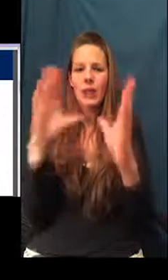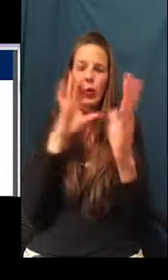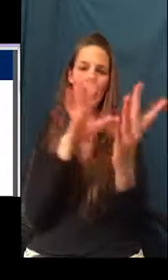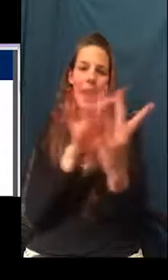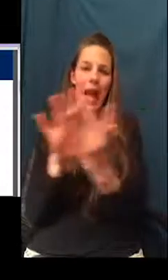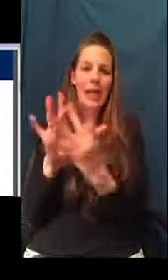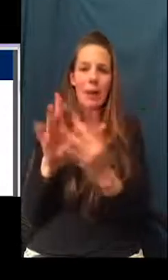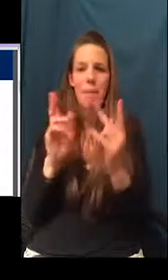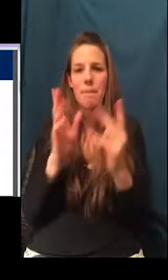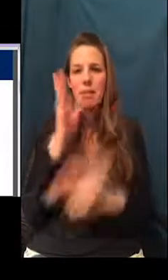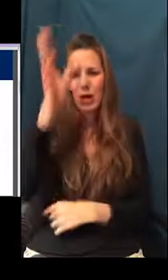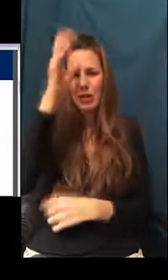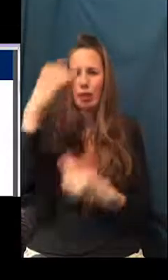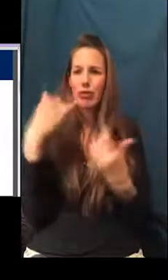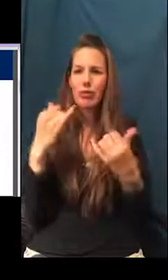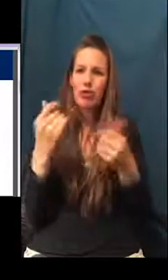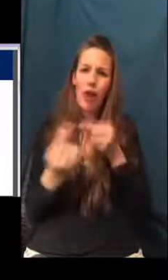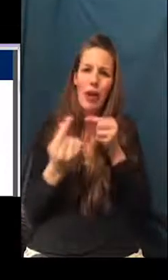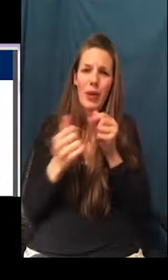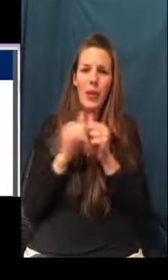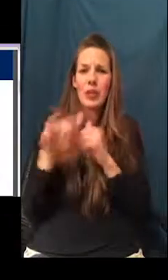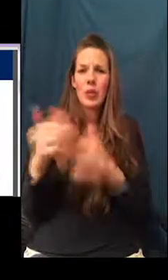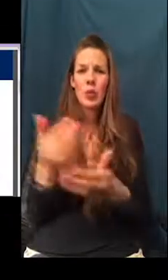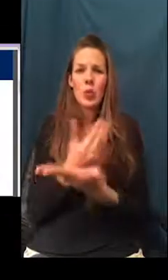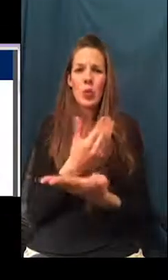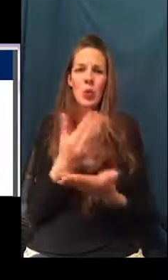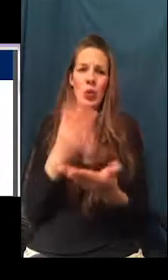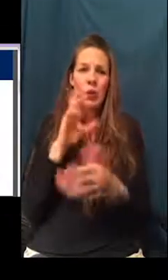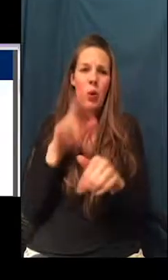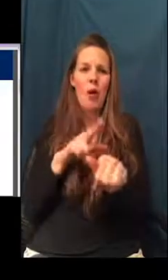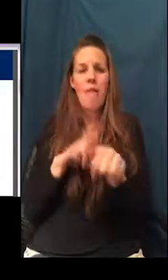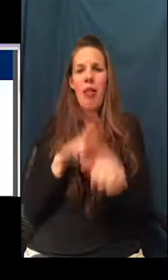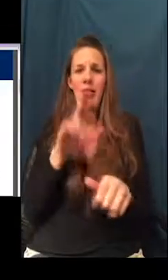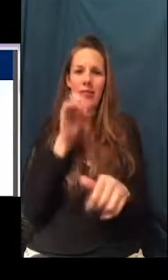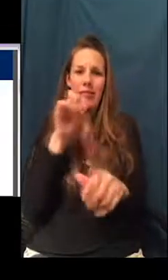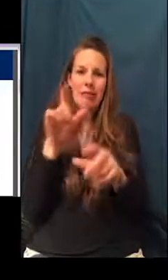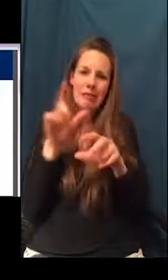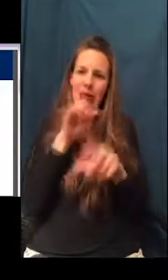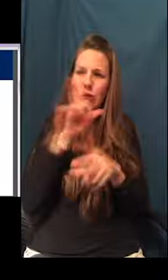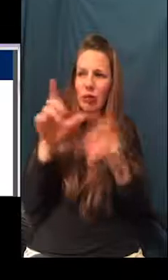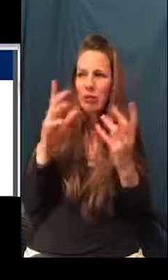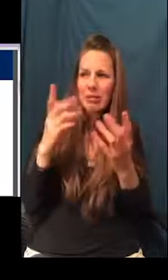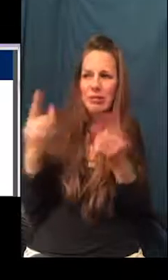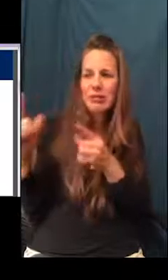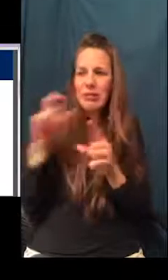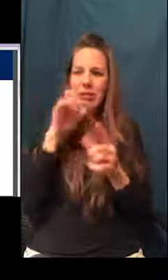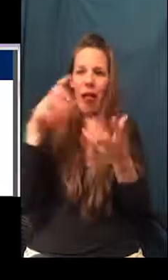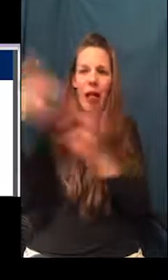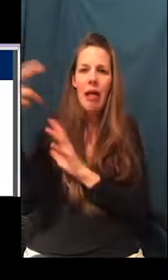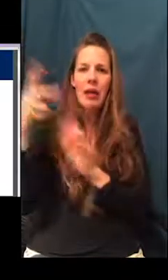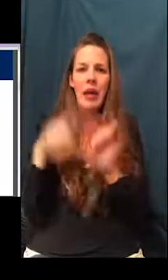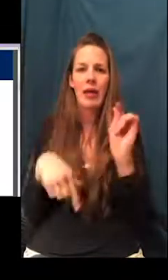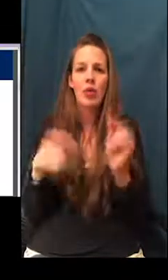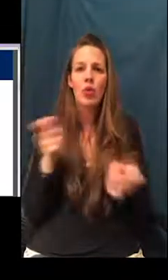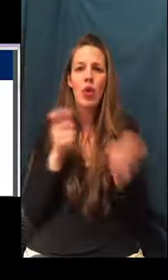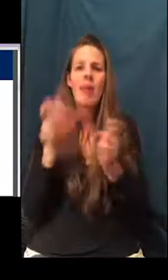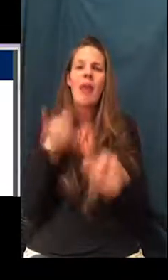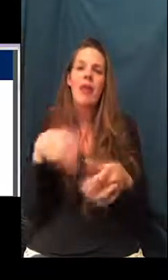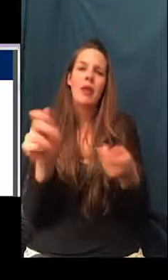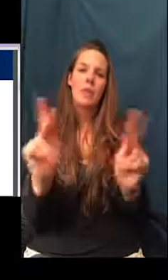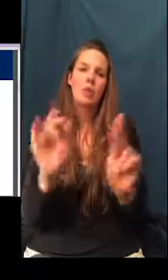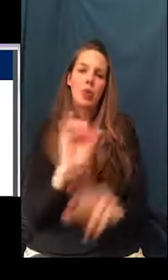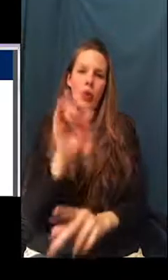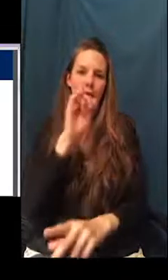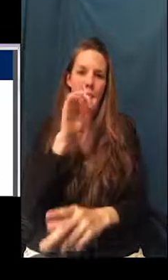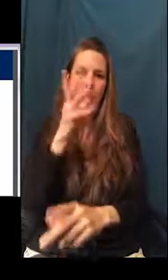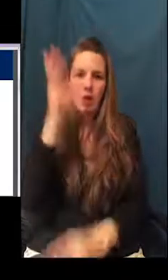connect parents who are kind of struggling with this new sense of normal and this uncertainty and out of control. We do have that as an